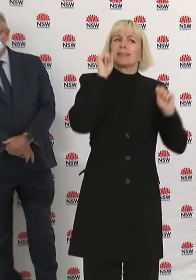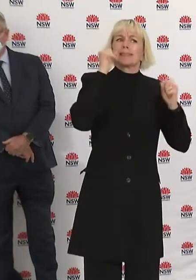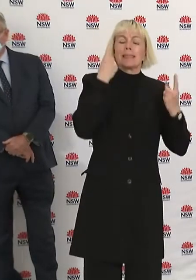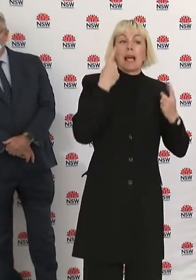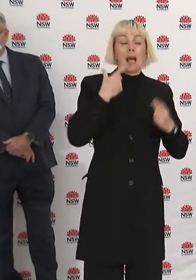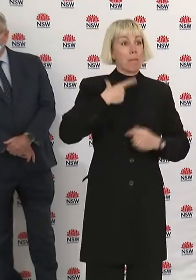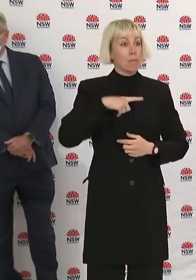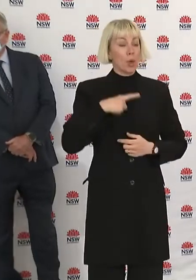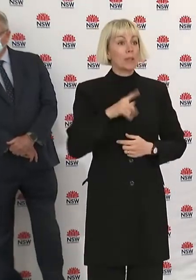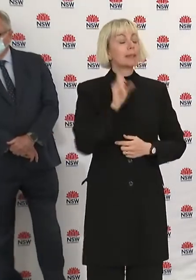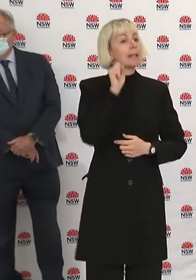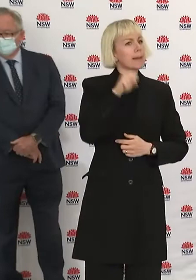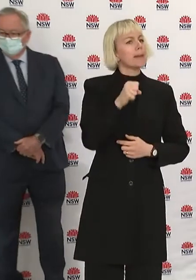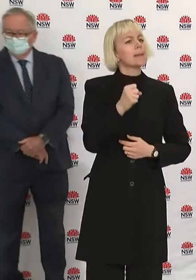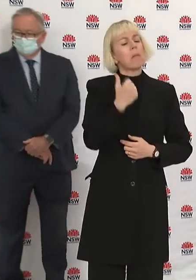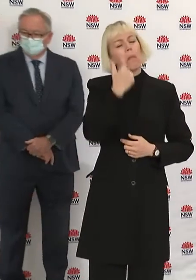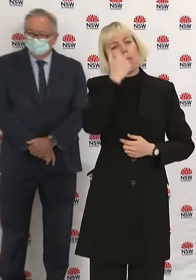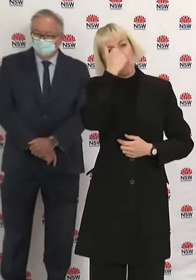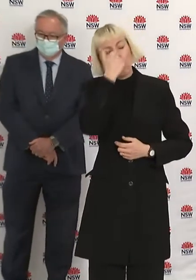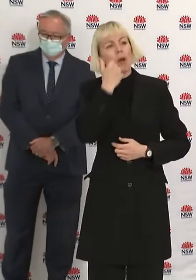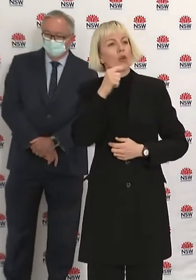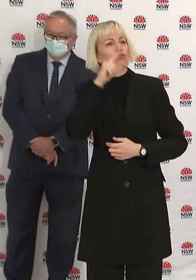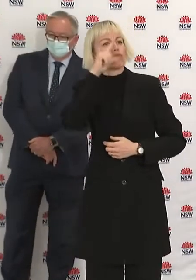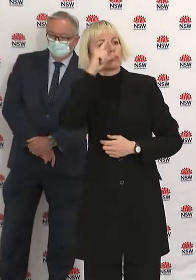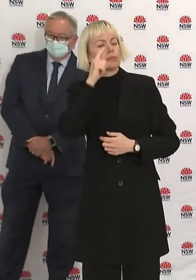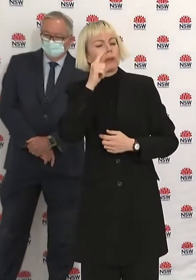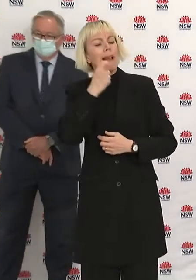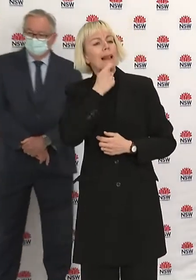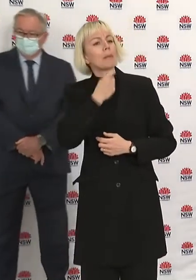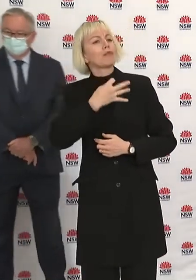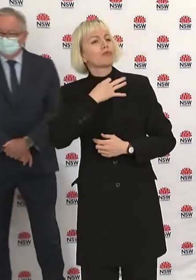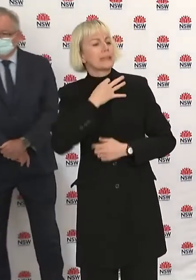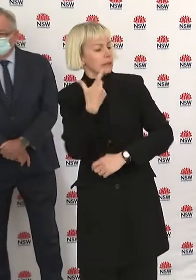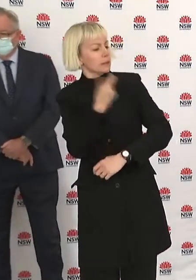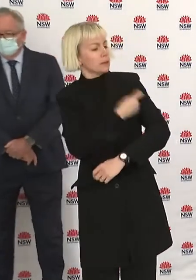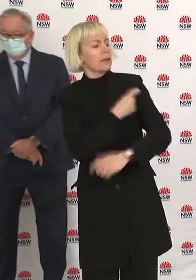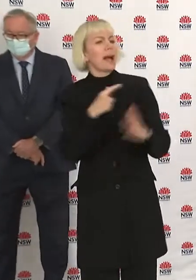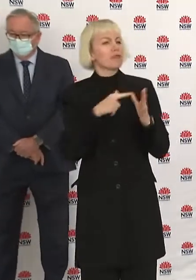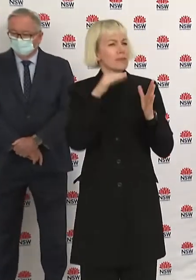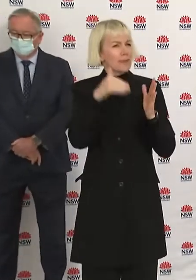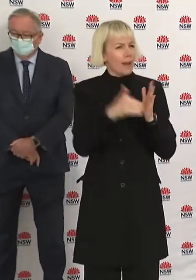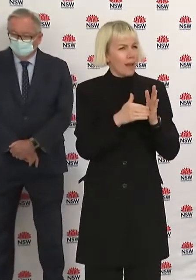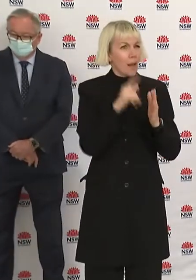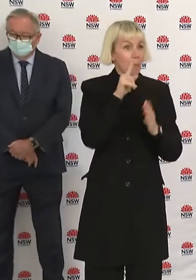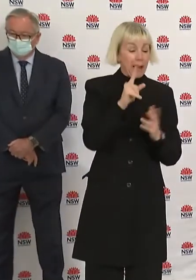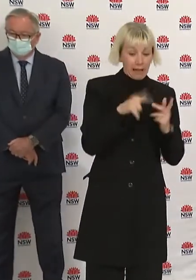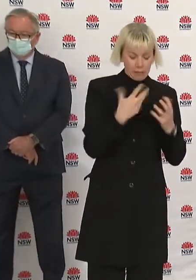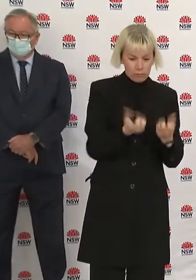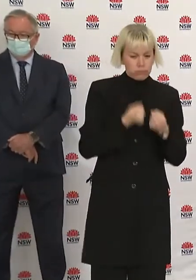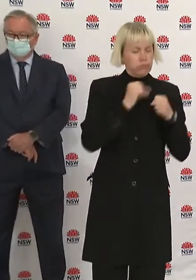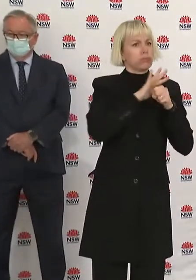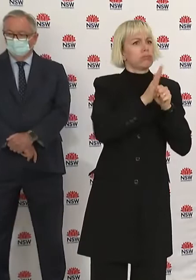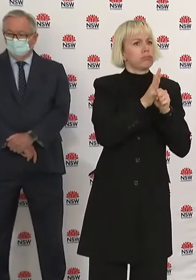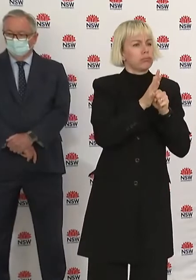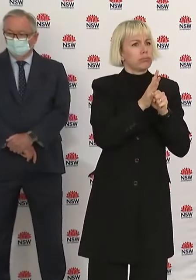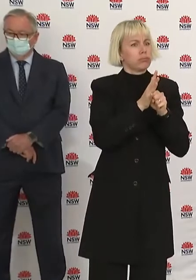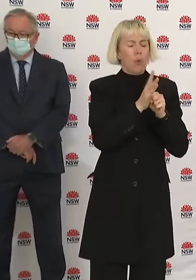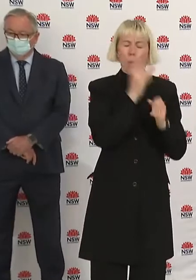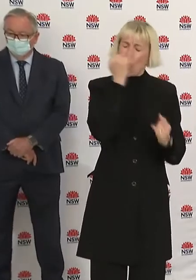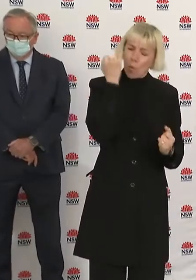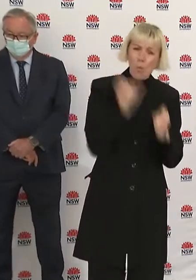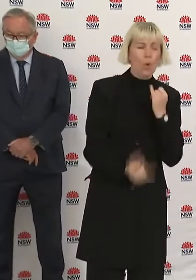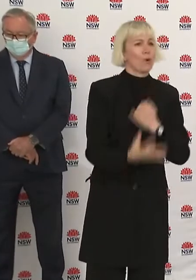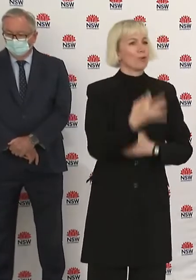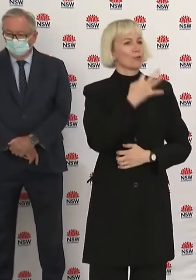risk-benefit discussions, and patients' autonomy or request after being taken fully through the information should be, in my view,